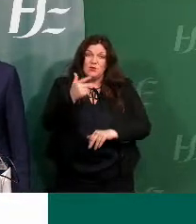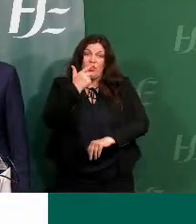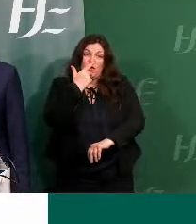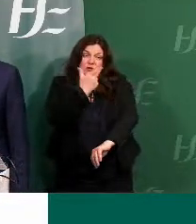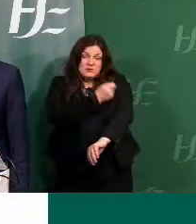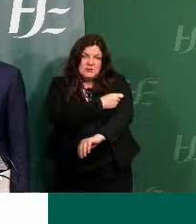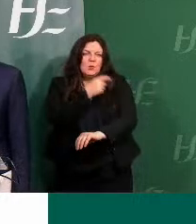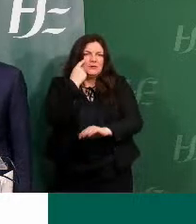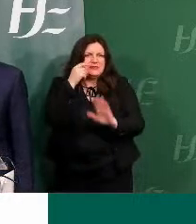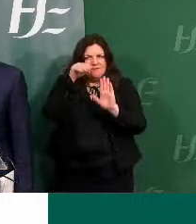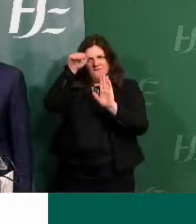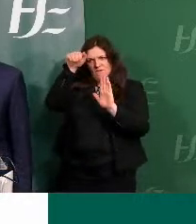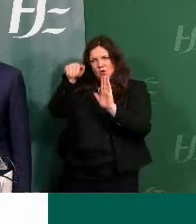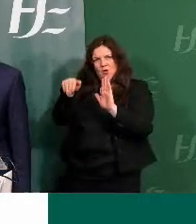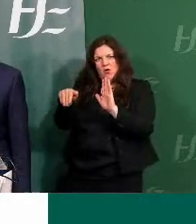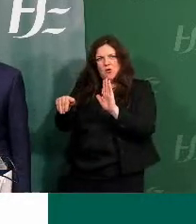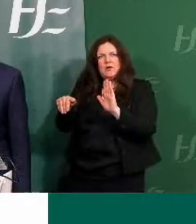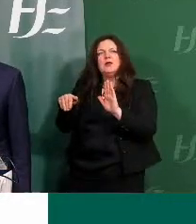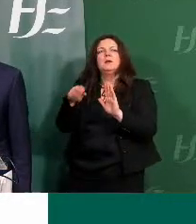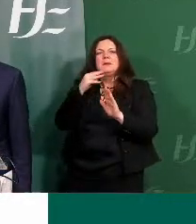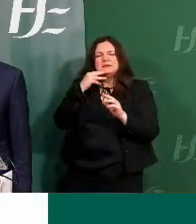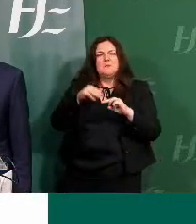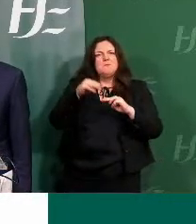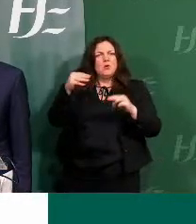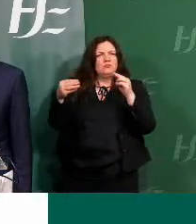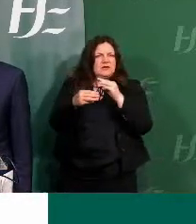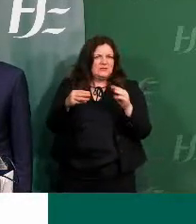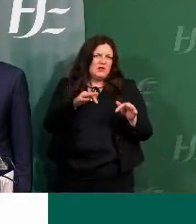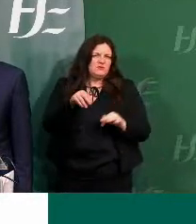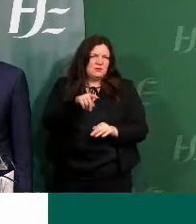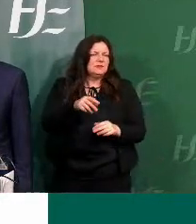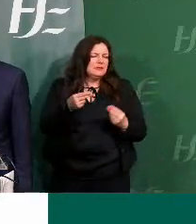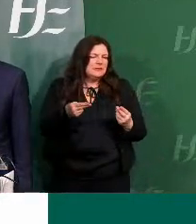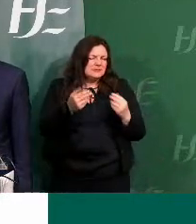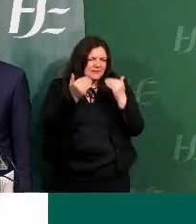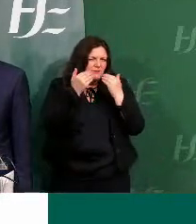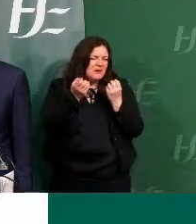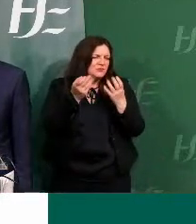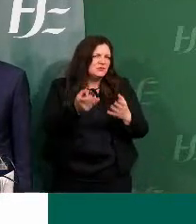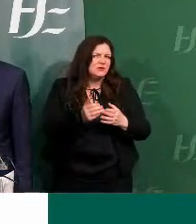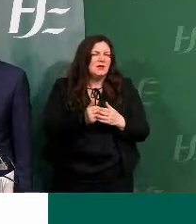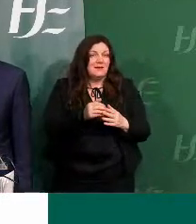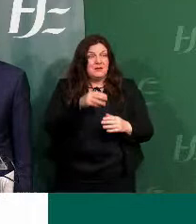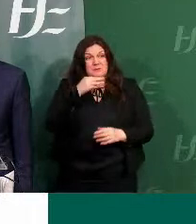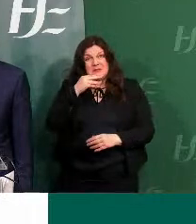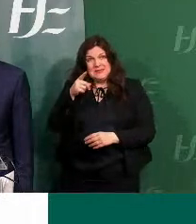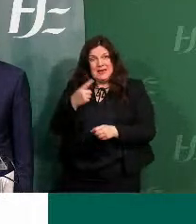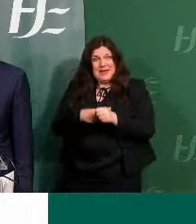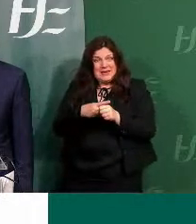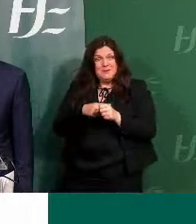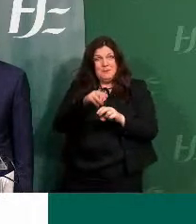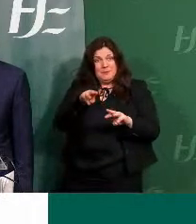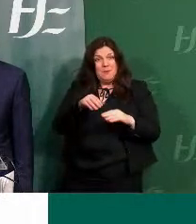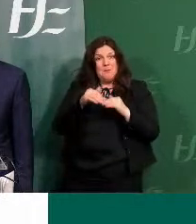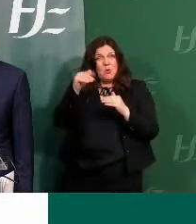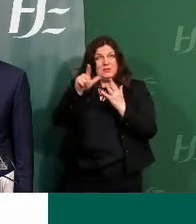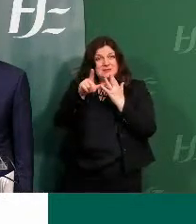that fall in 75 to 84s, and the 65 to 74s falling too. And that should, again, when we're looking